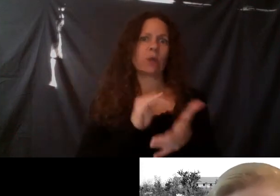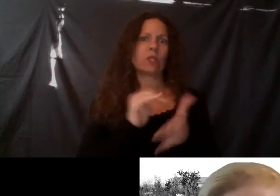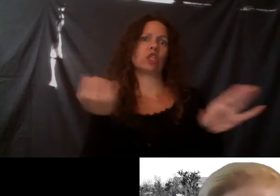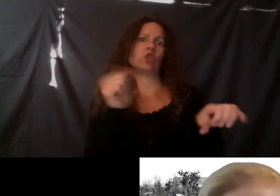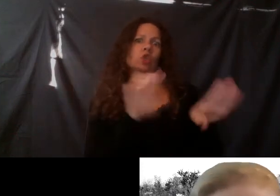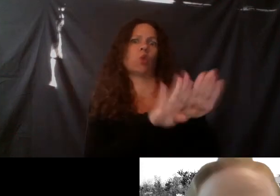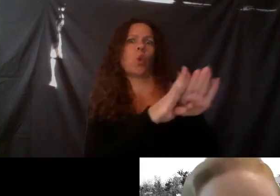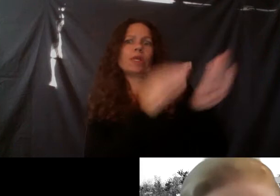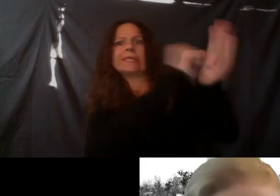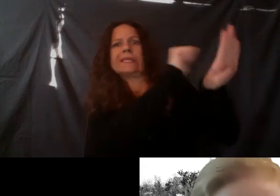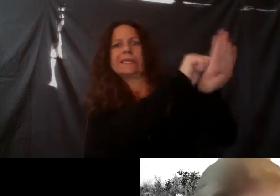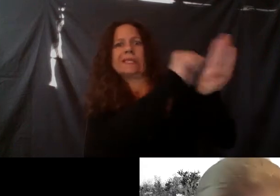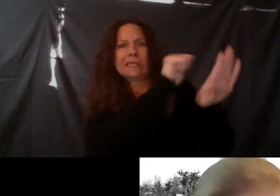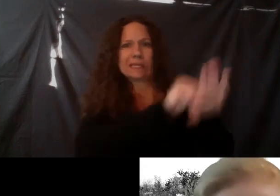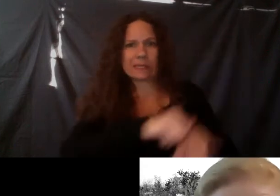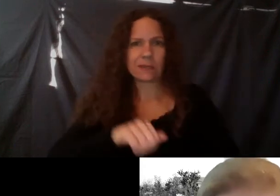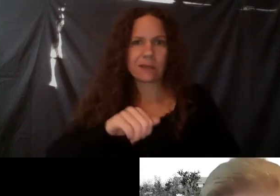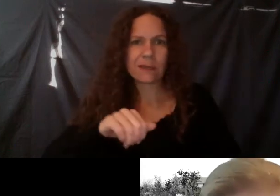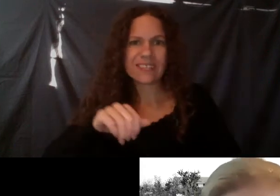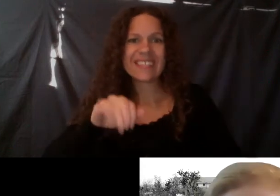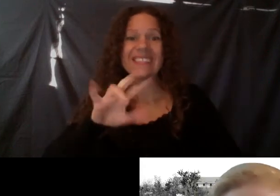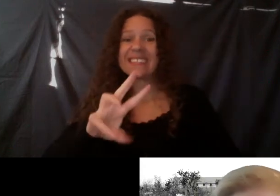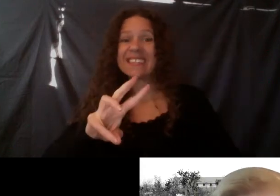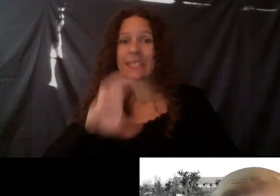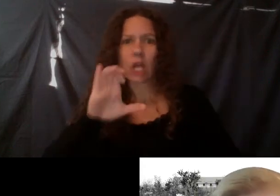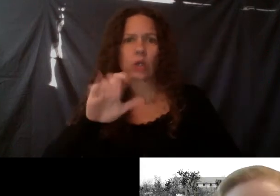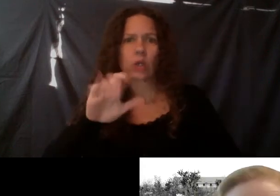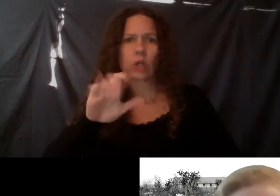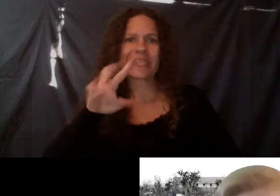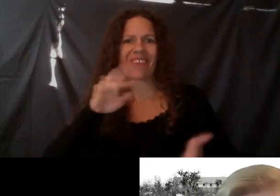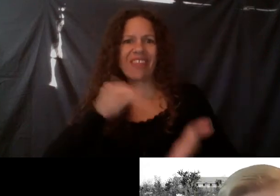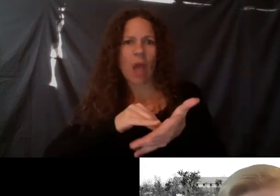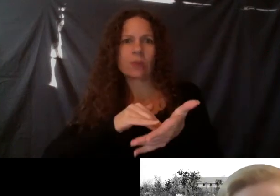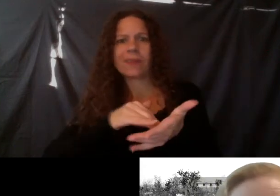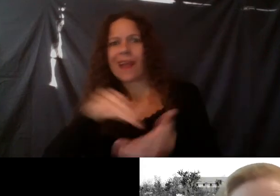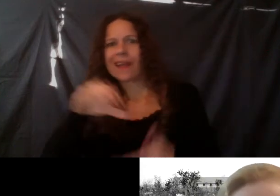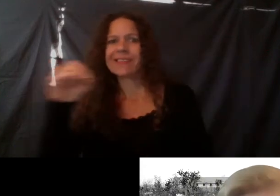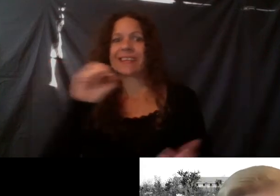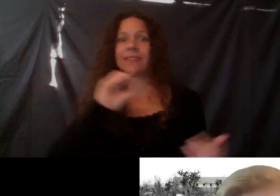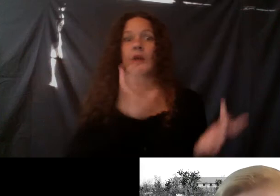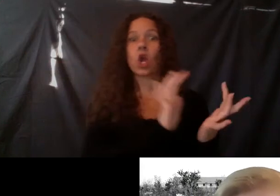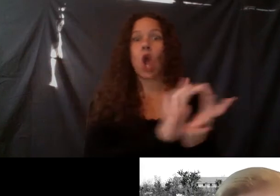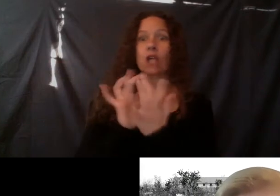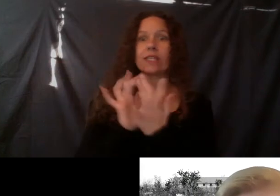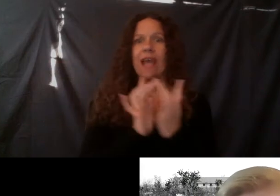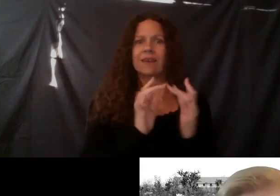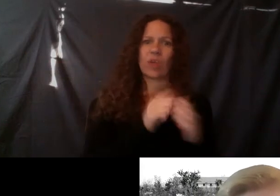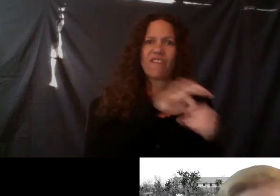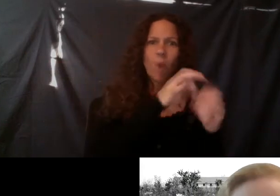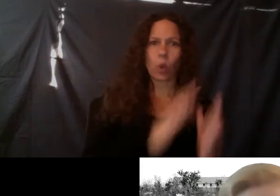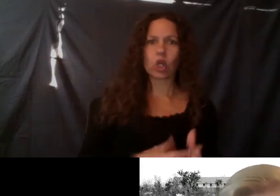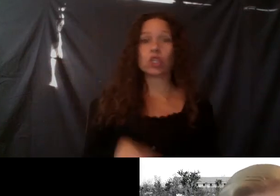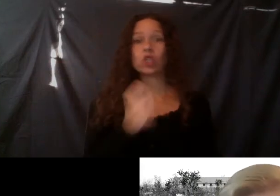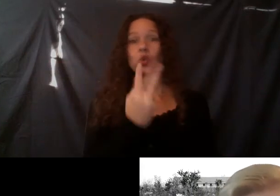of 627 and 6 contacts with voters, sent out over 12.3 million texts, and